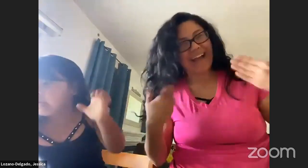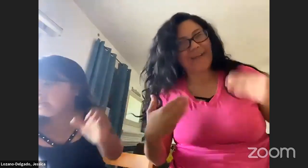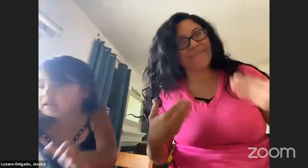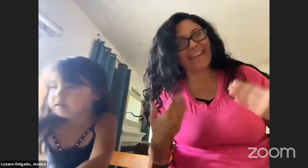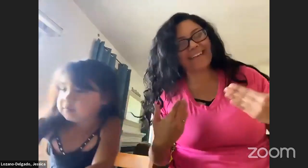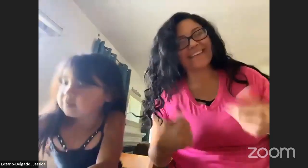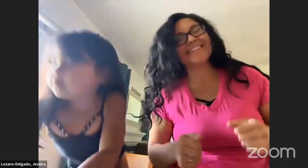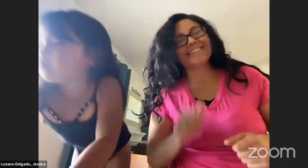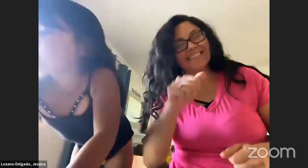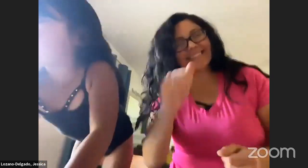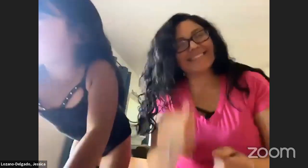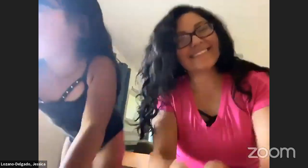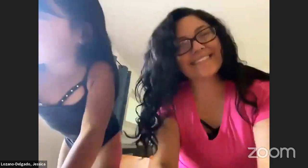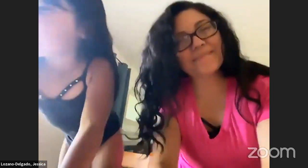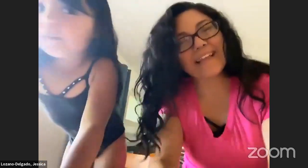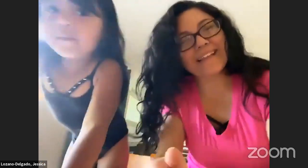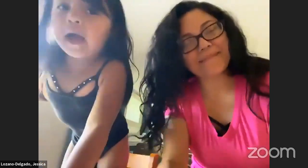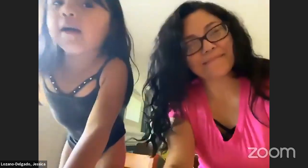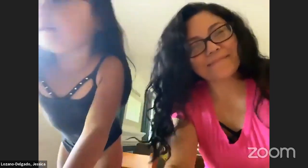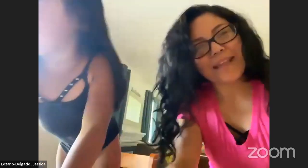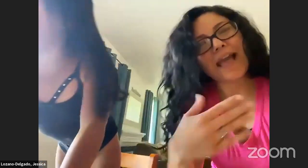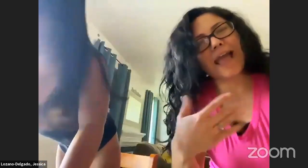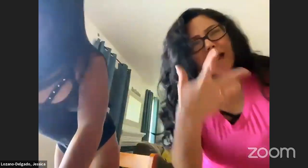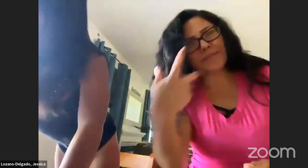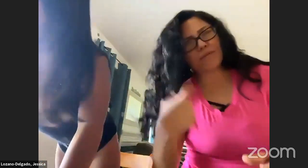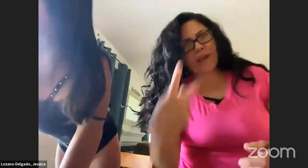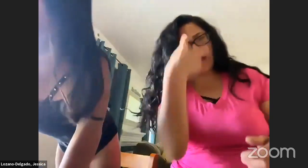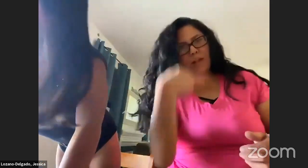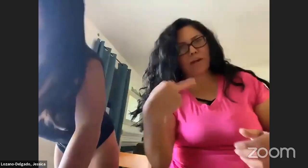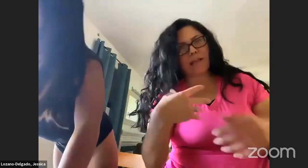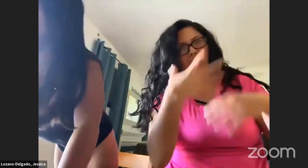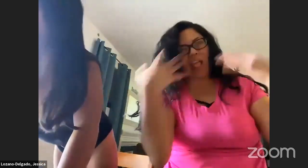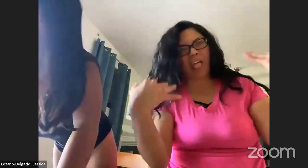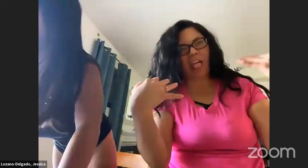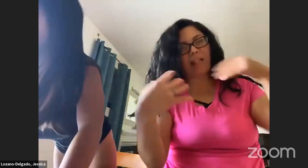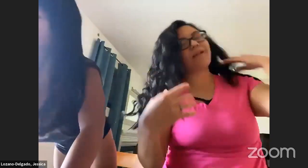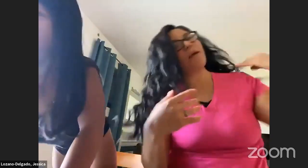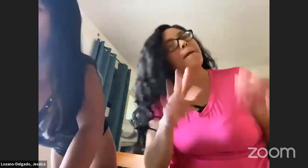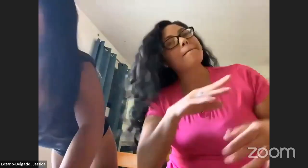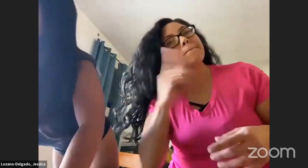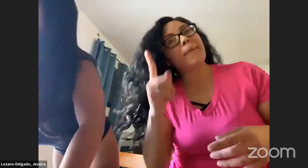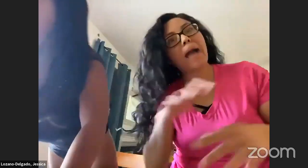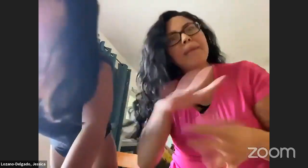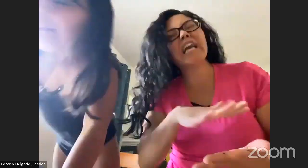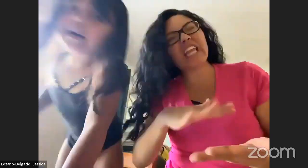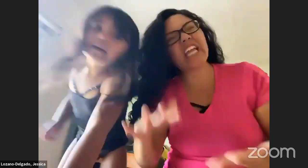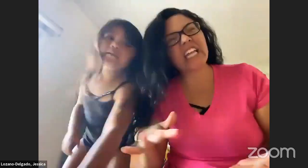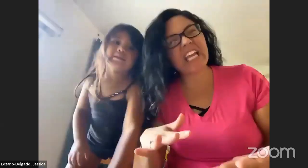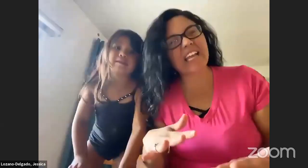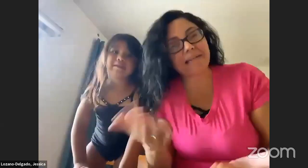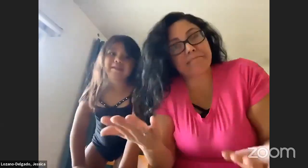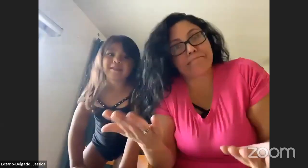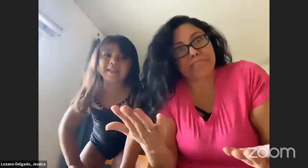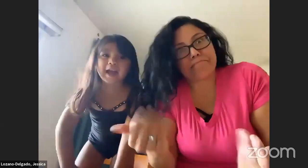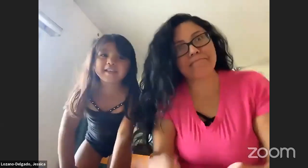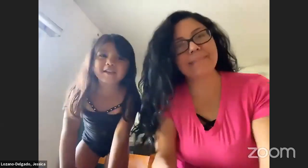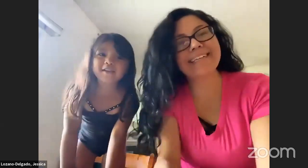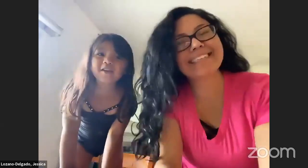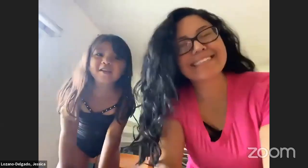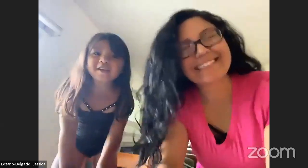you. happy. And I'm so happy. And I'm sorry I look like I'm sorry I look like this. cleaning. but I'm here.